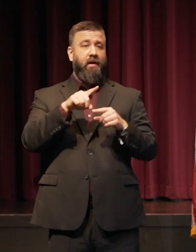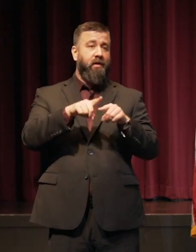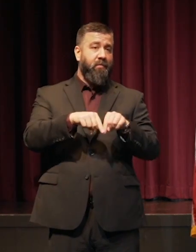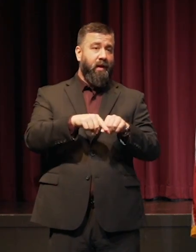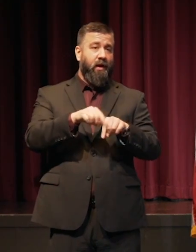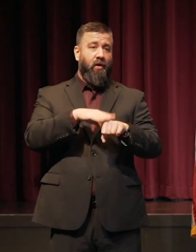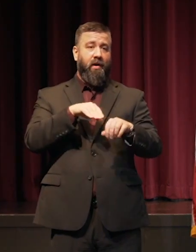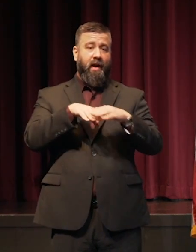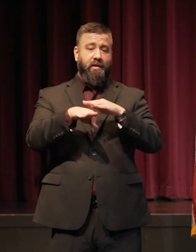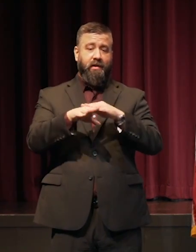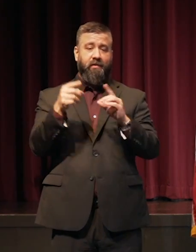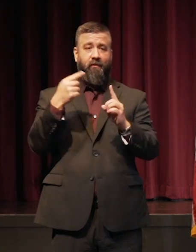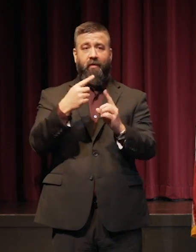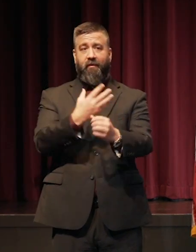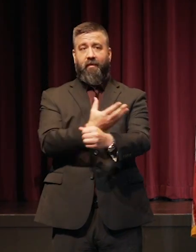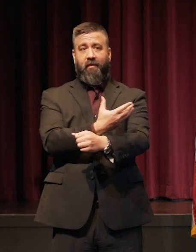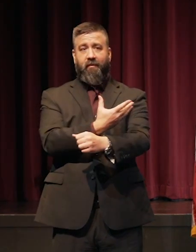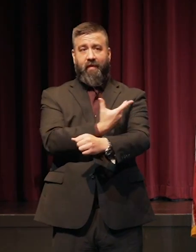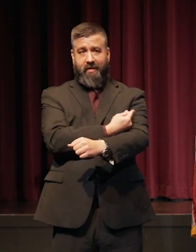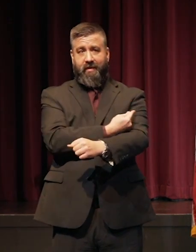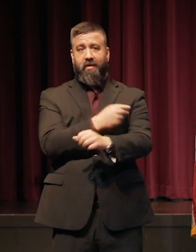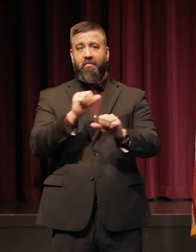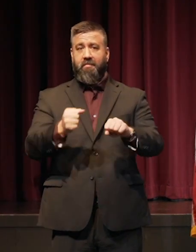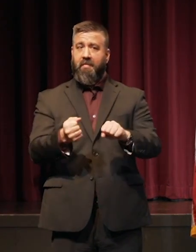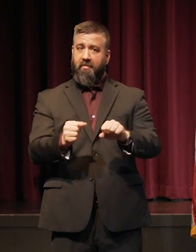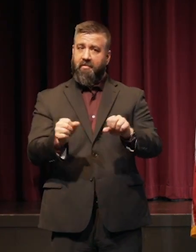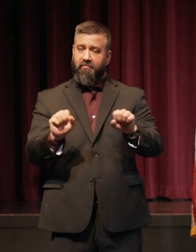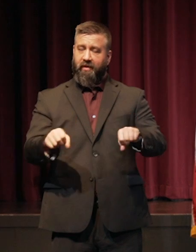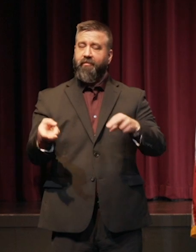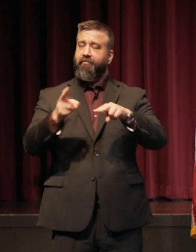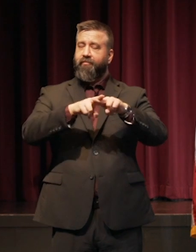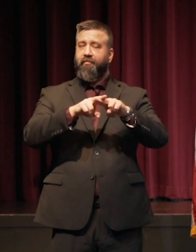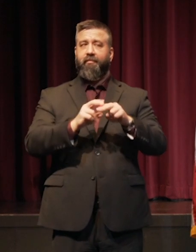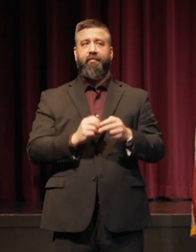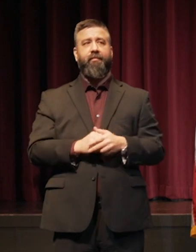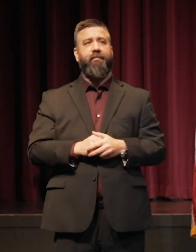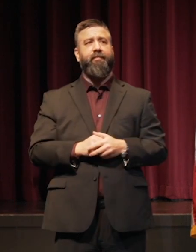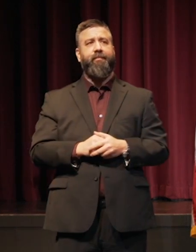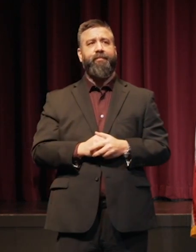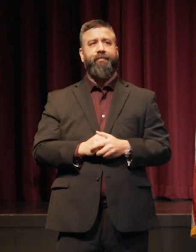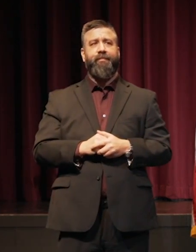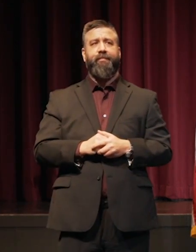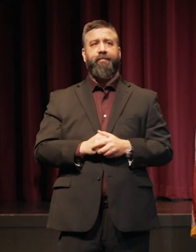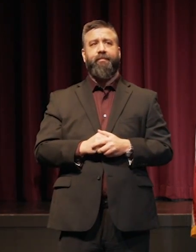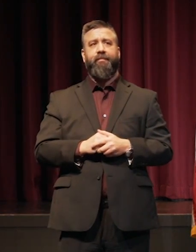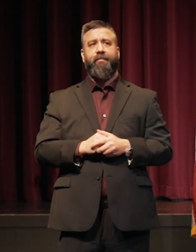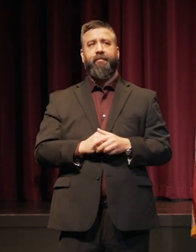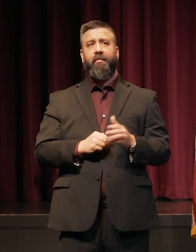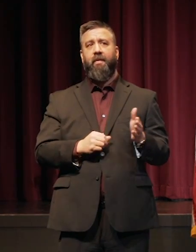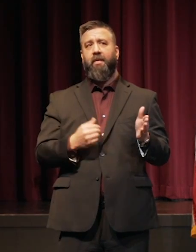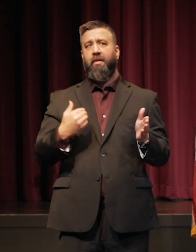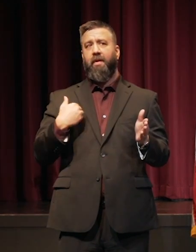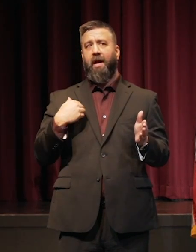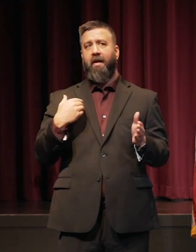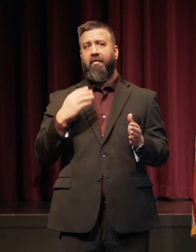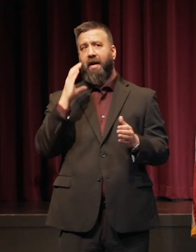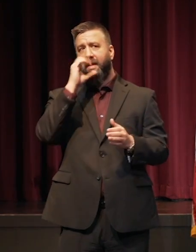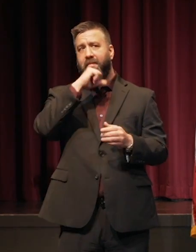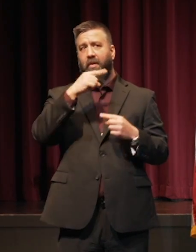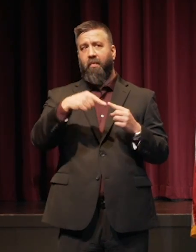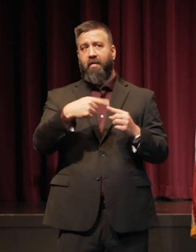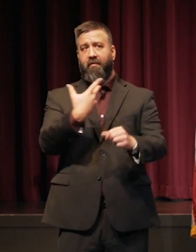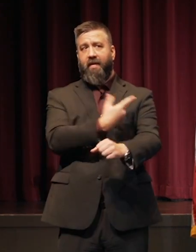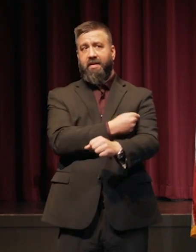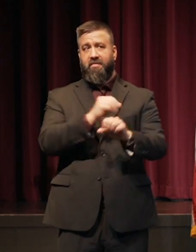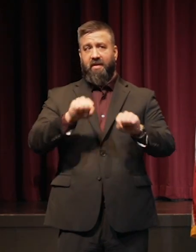to vaccine, we may be able to scale that up. And is there an estimate as to when those vaccinations might begin?